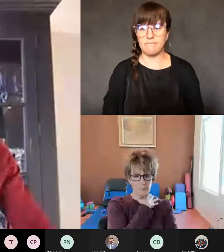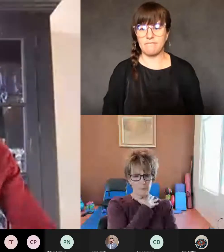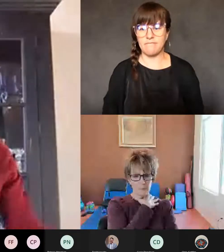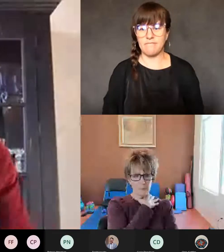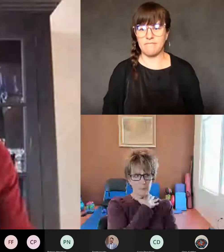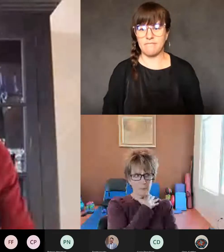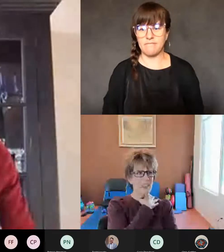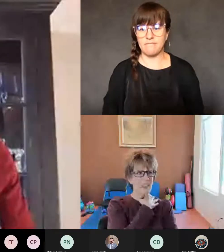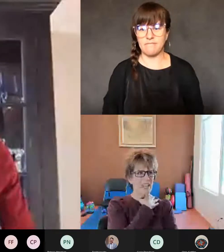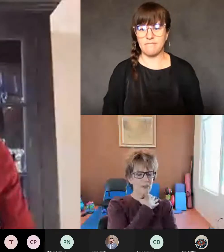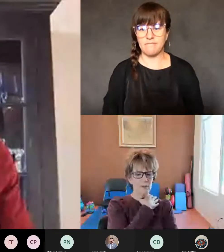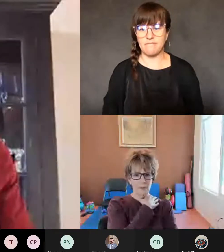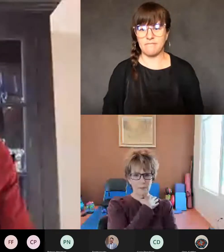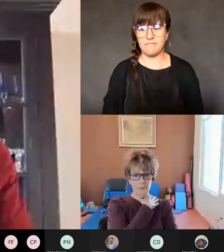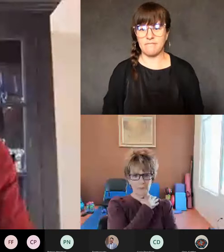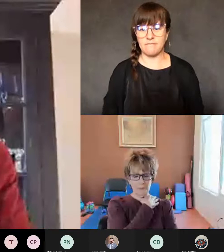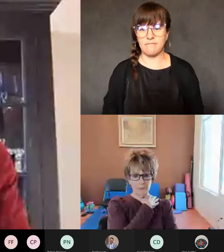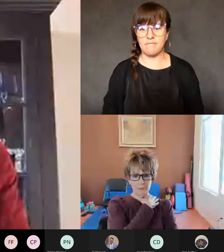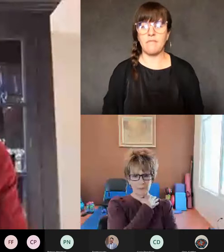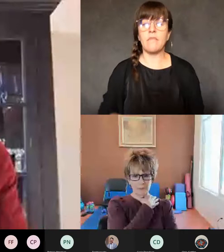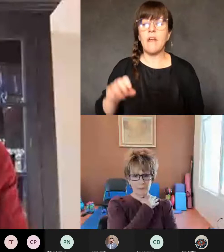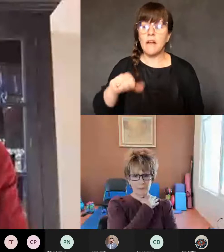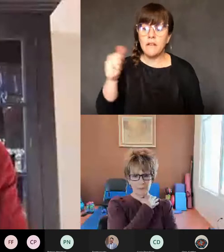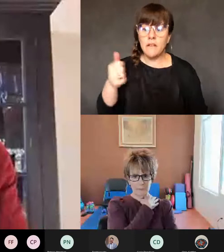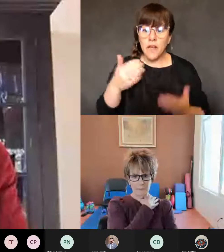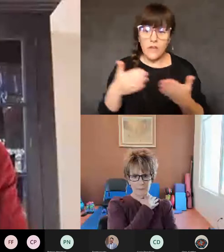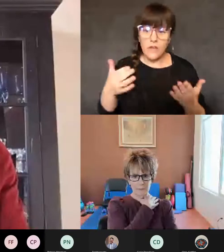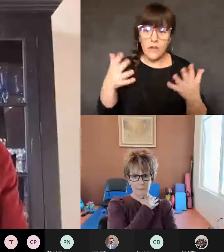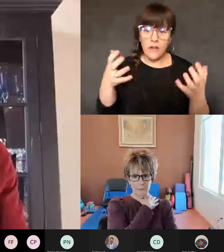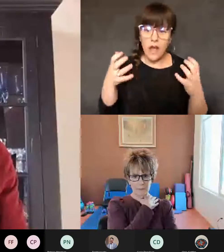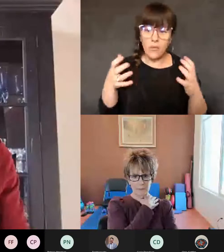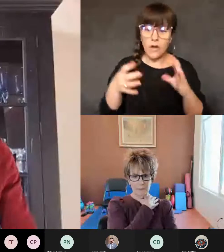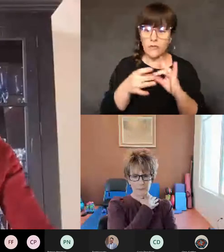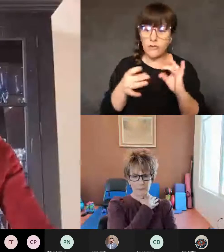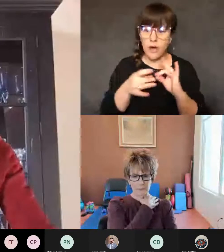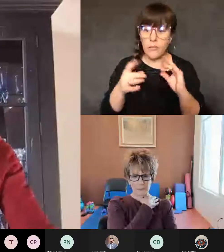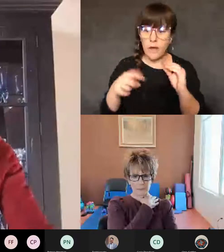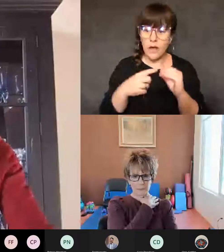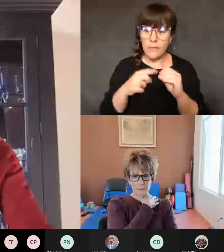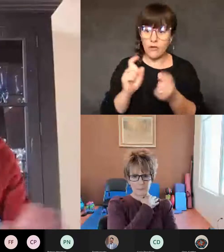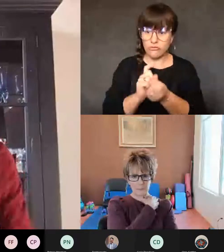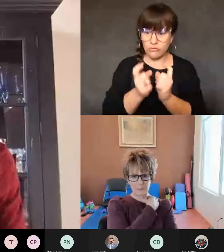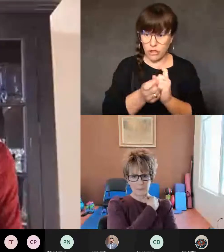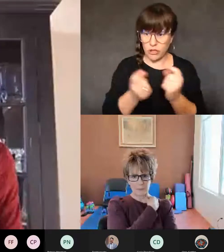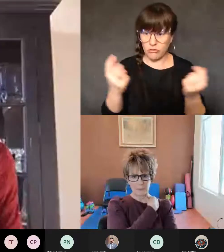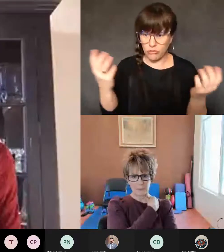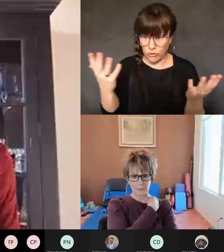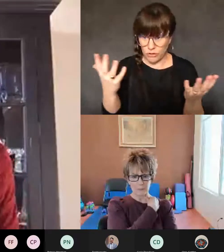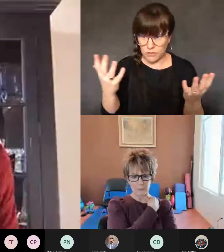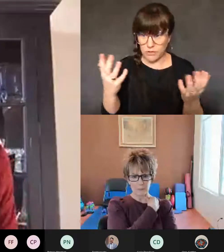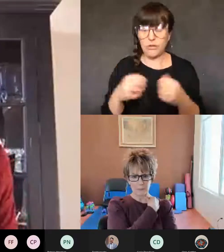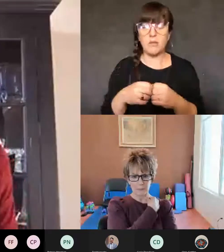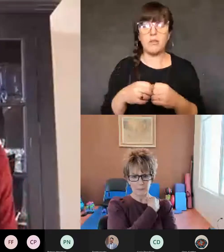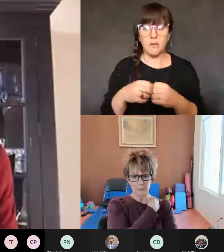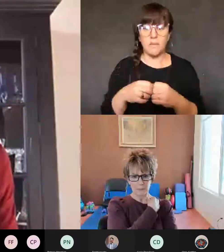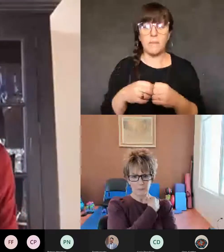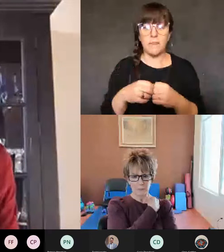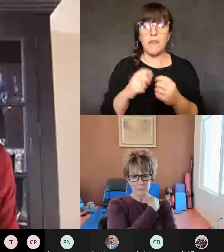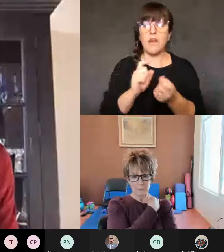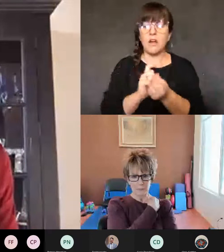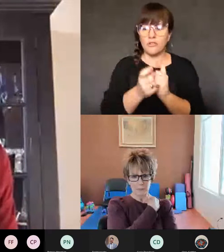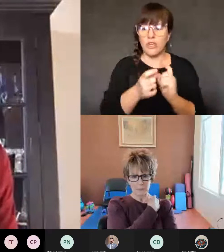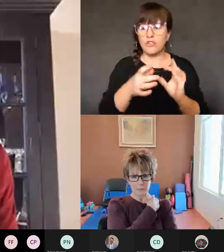So the other thing that I just want to say in regard to change really has to do with addressing some